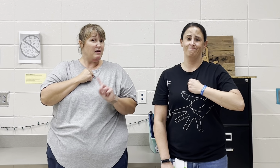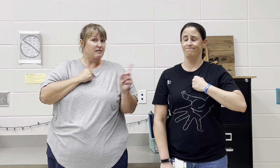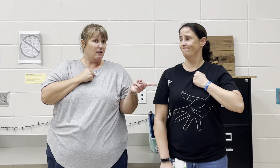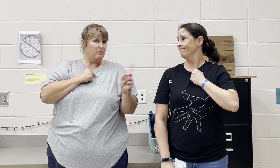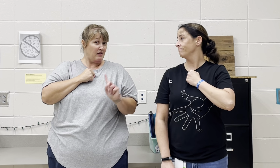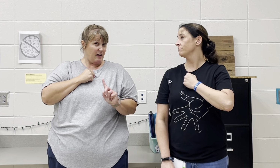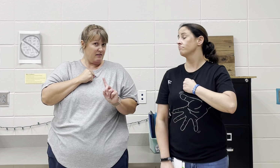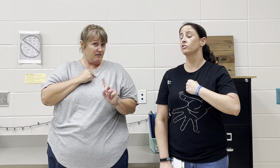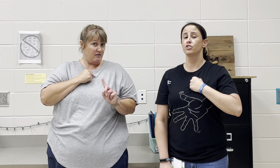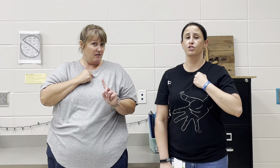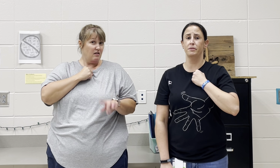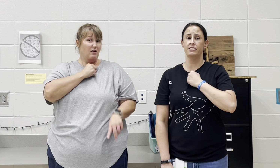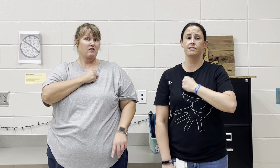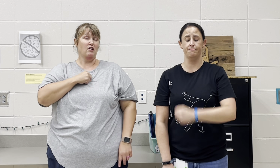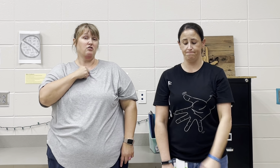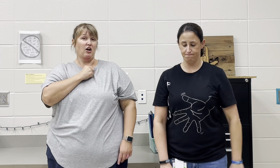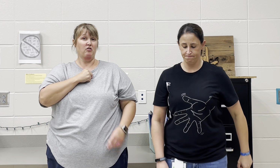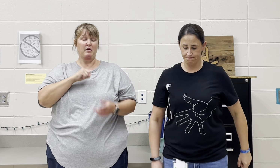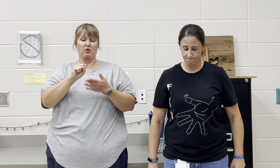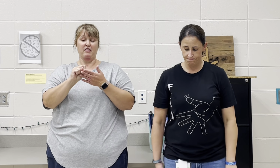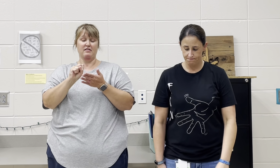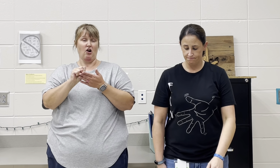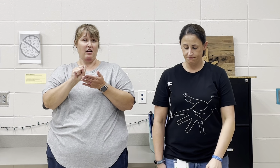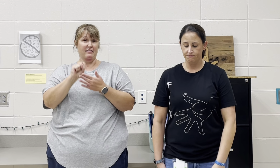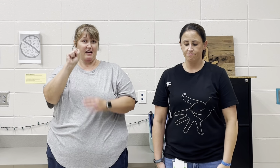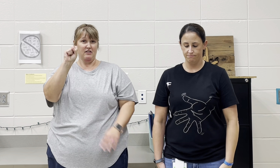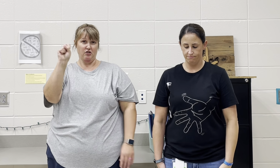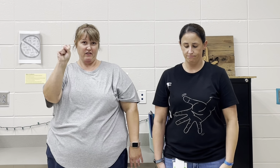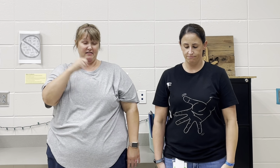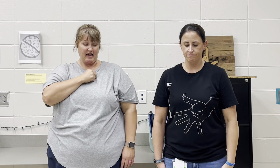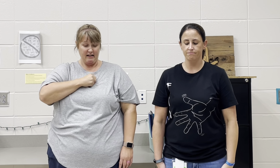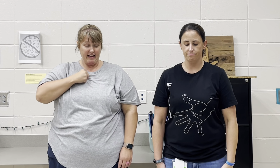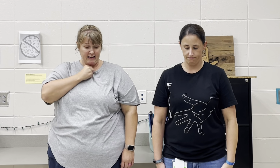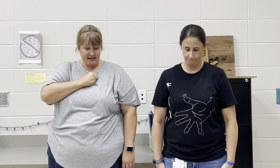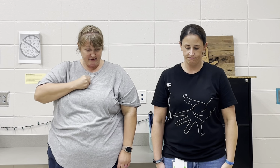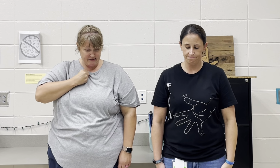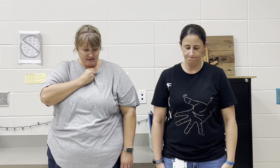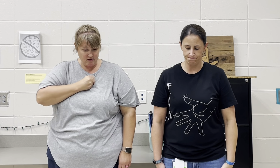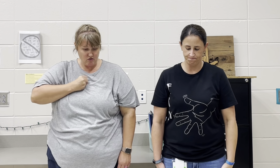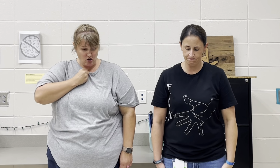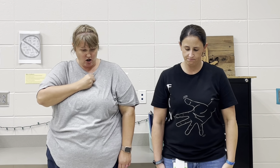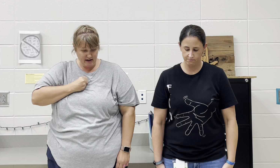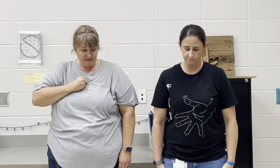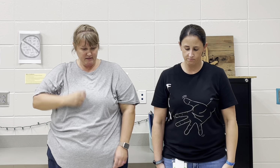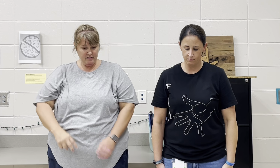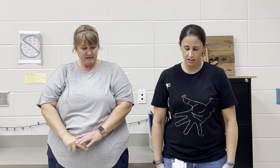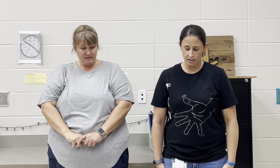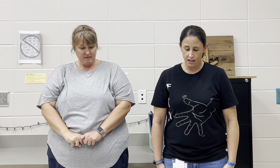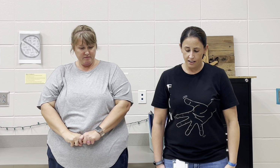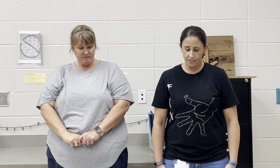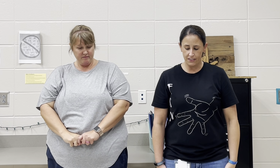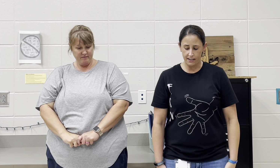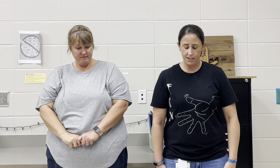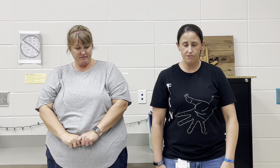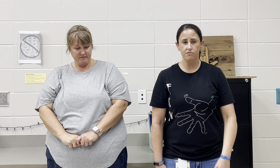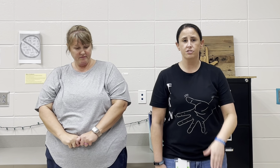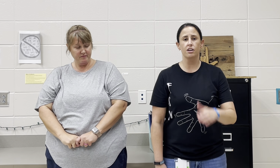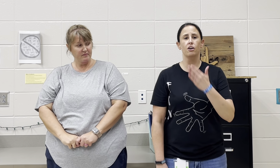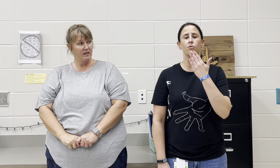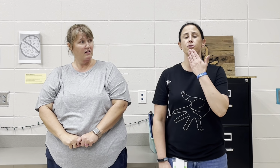mixed up signs. True biz. So try to remember that sorry's got your fist kind of like an S. So sorry. Thank you. So you